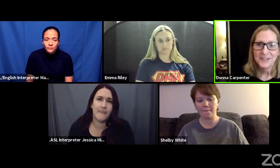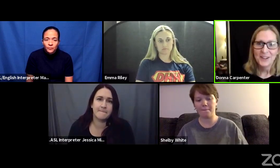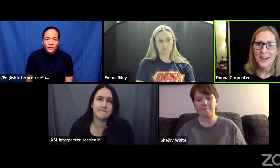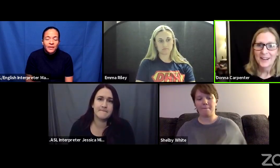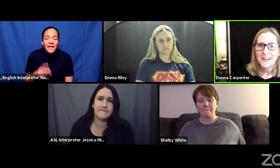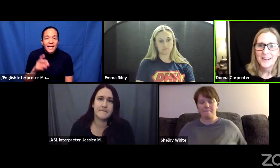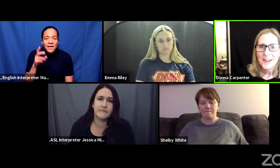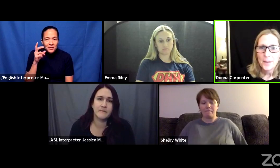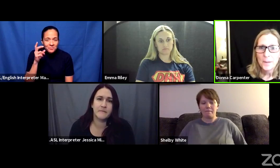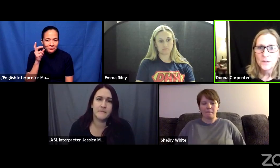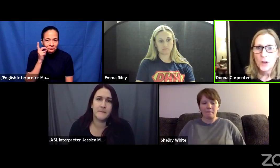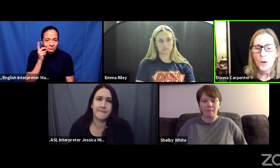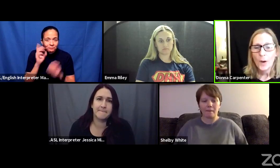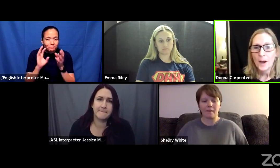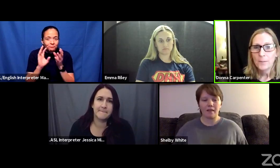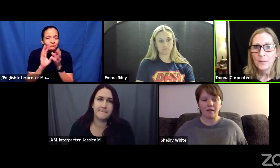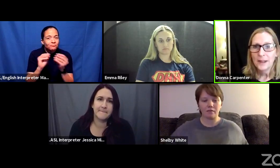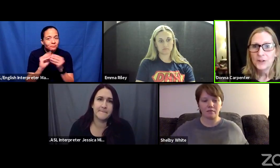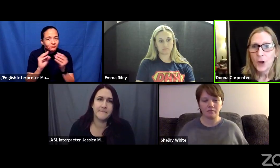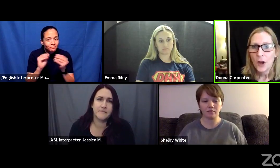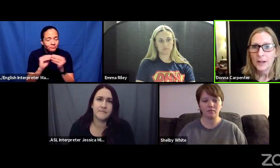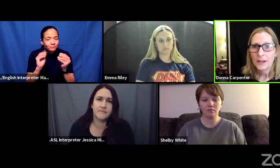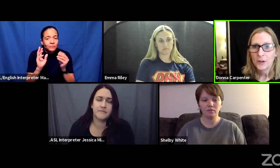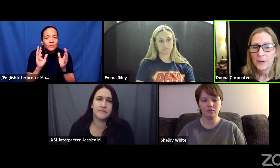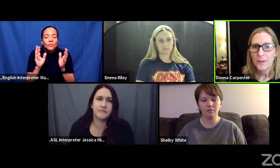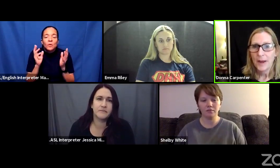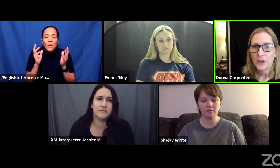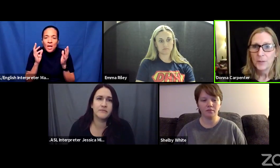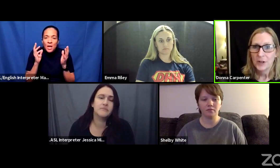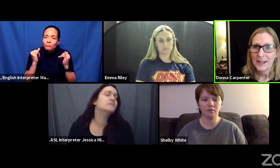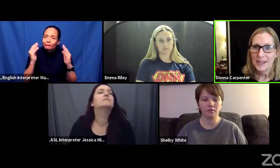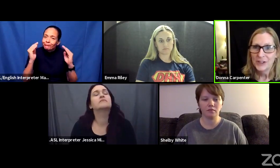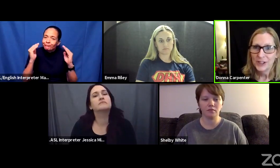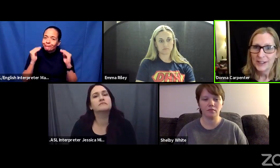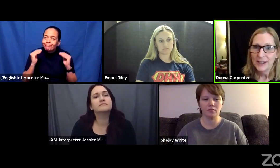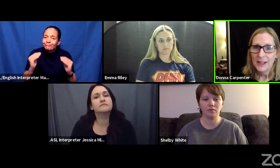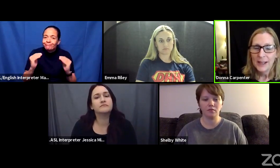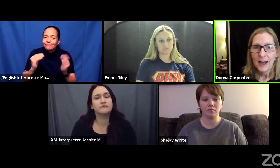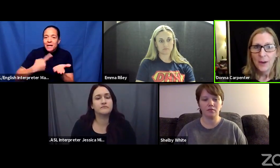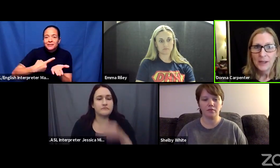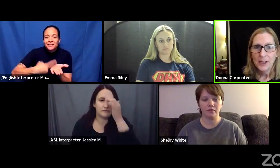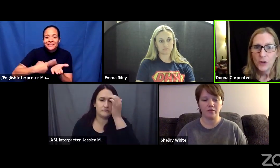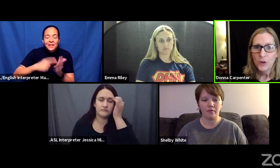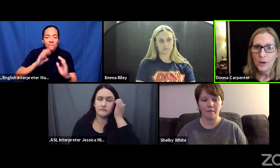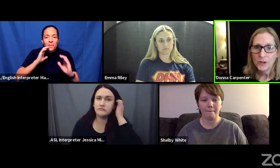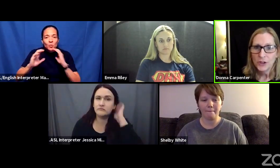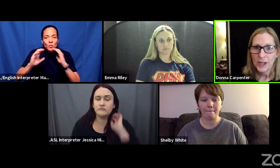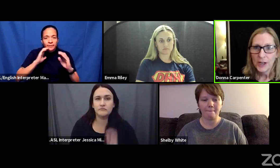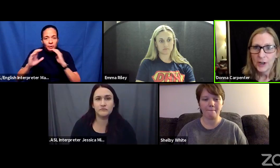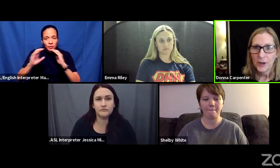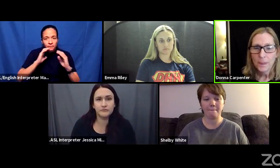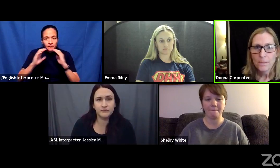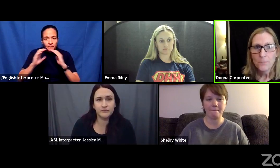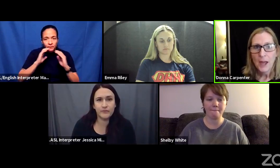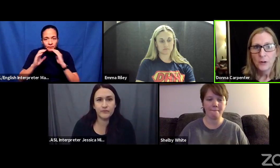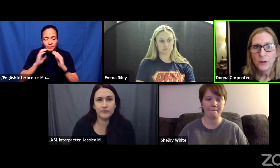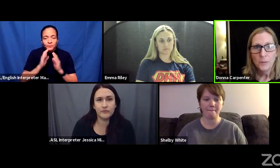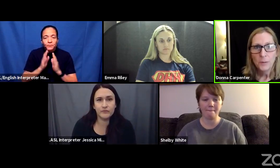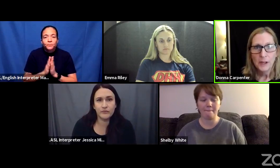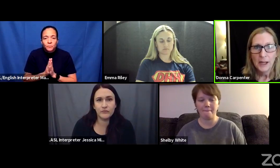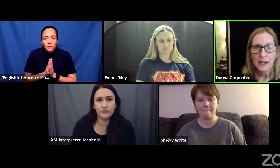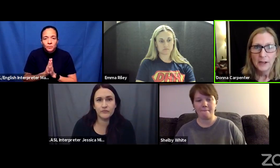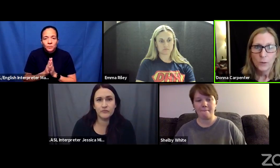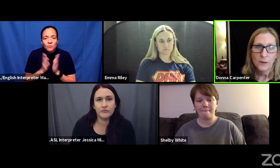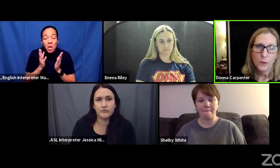Okay, this is Donna. So let's talk a little bit about communication. Can you all share how